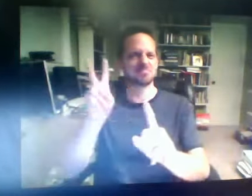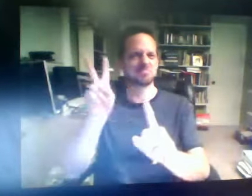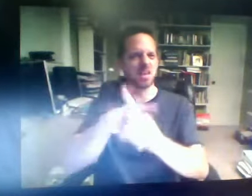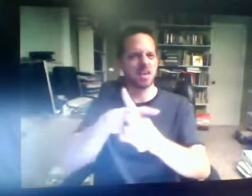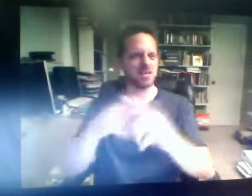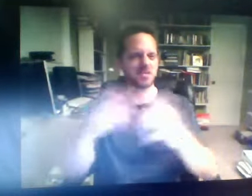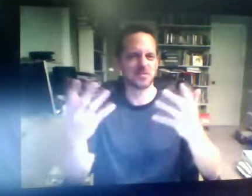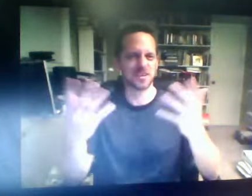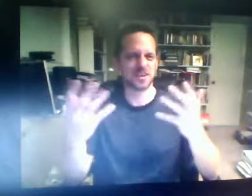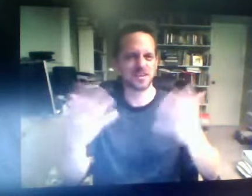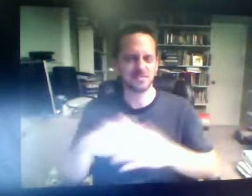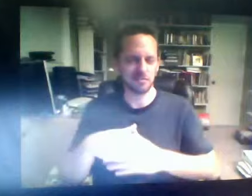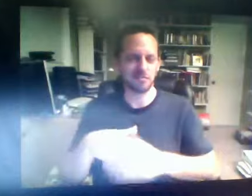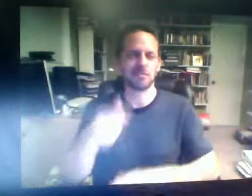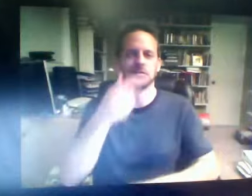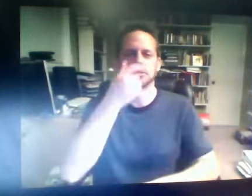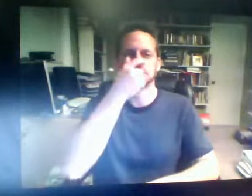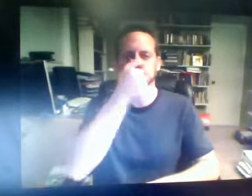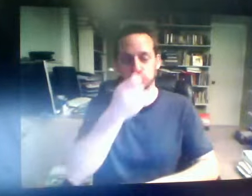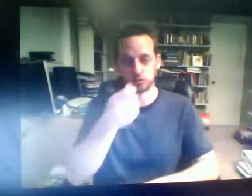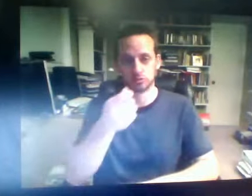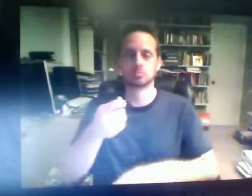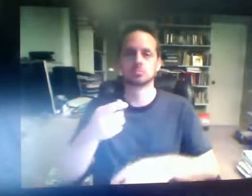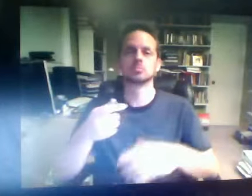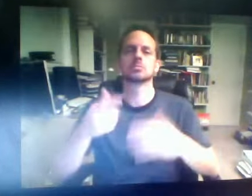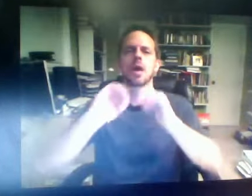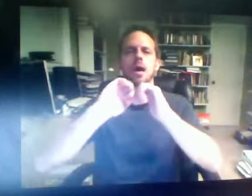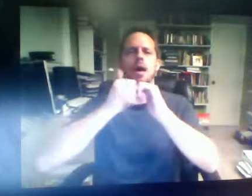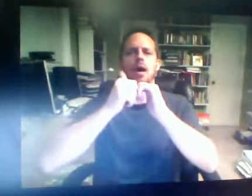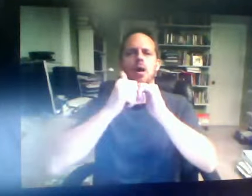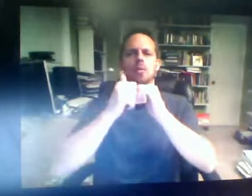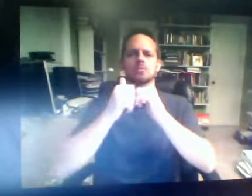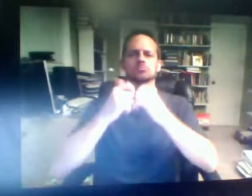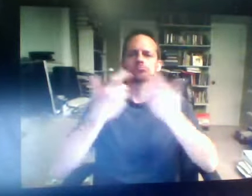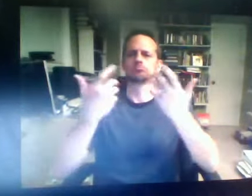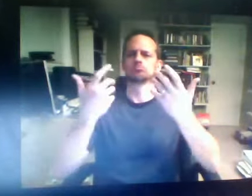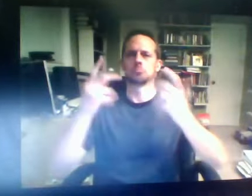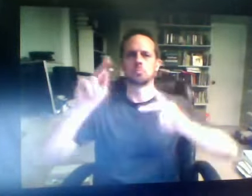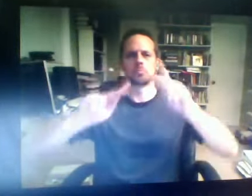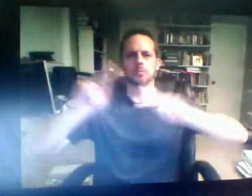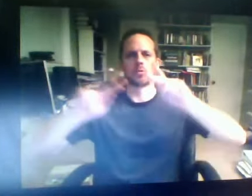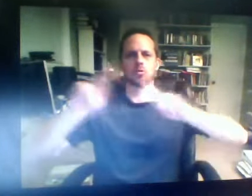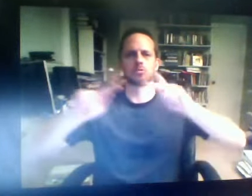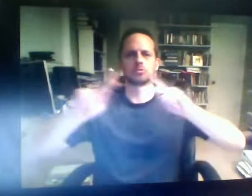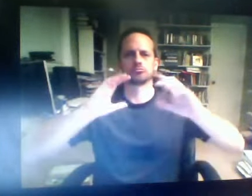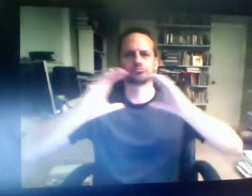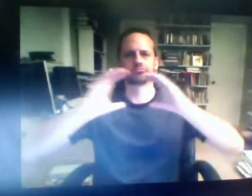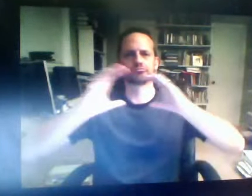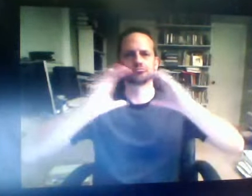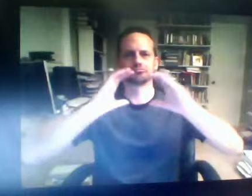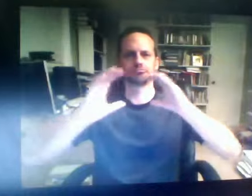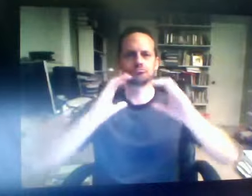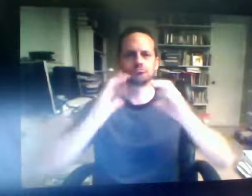What was the point? How does that apply? It's interesting because how people